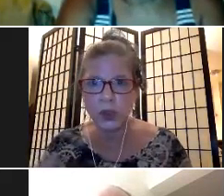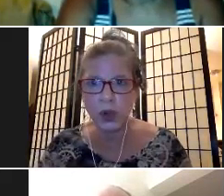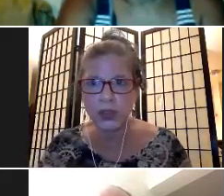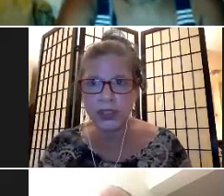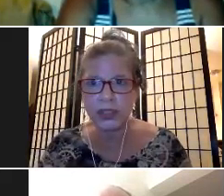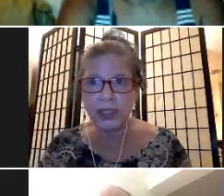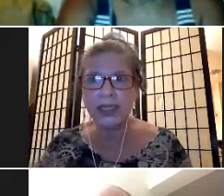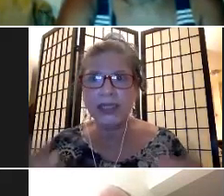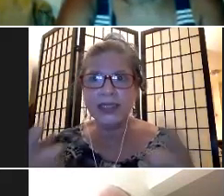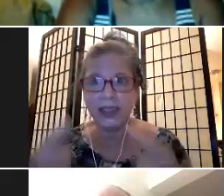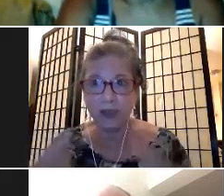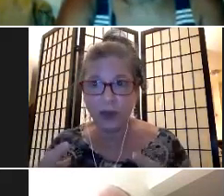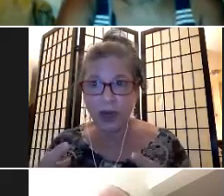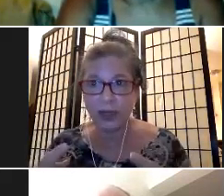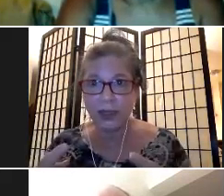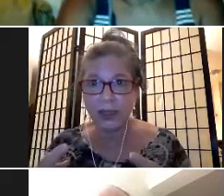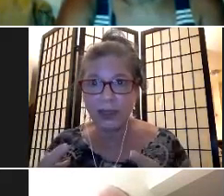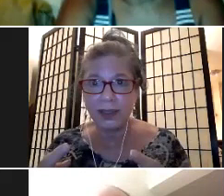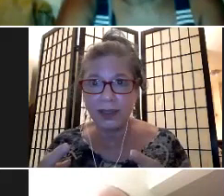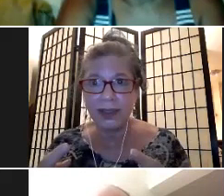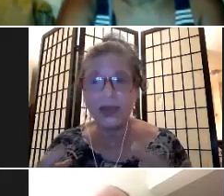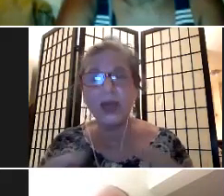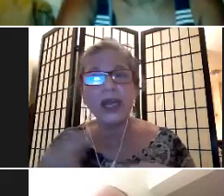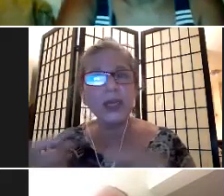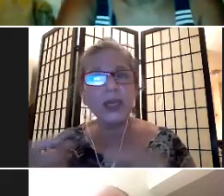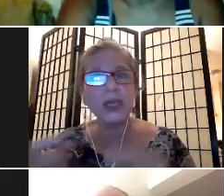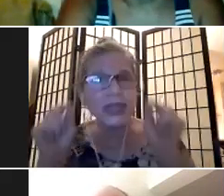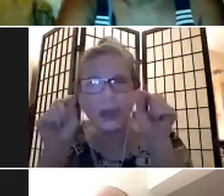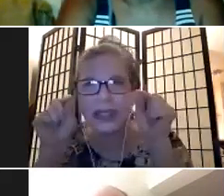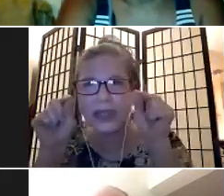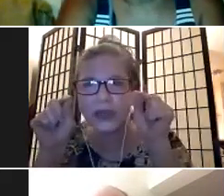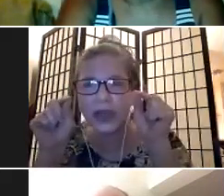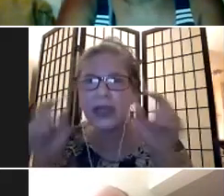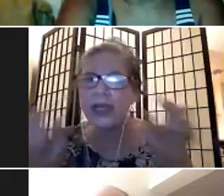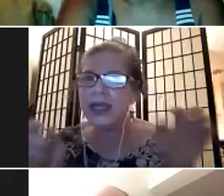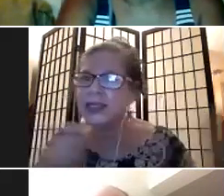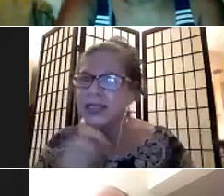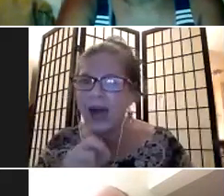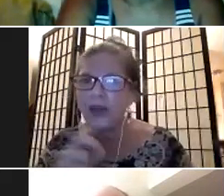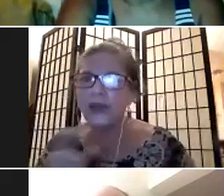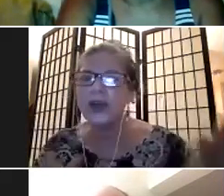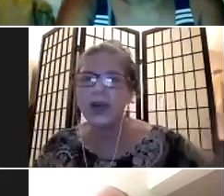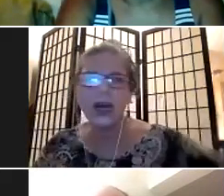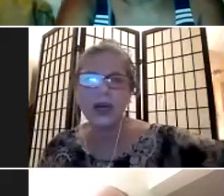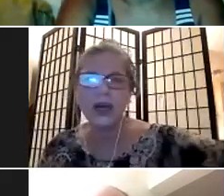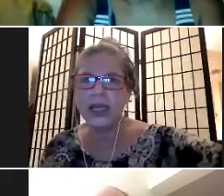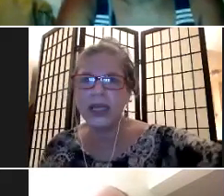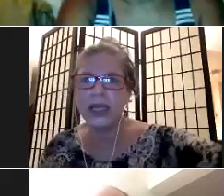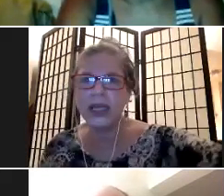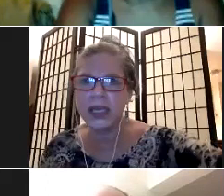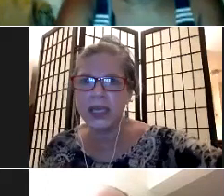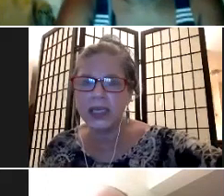use words is different. Yeah. It can be a little bit different. In the South, it's